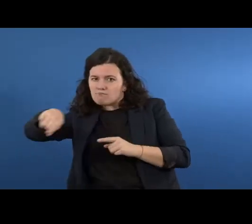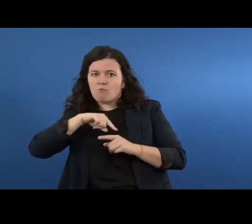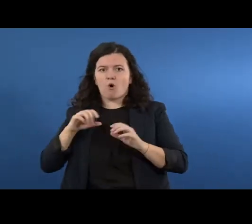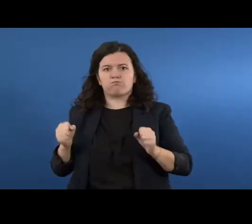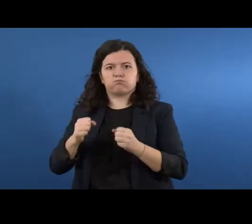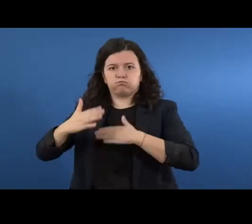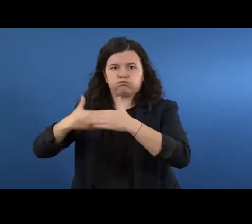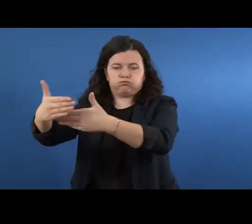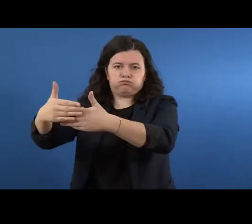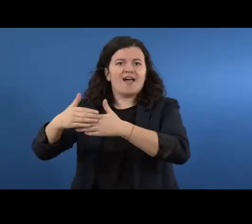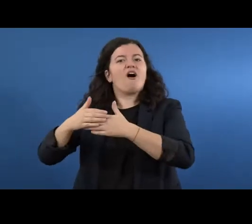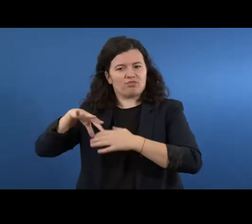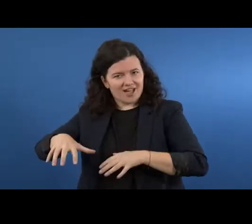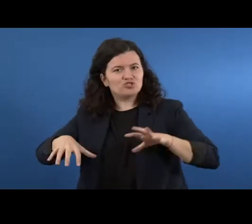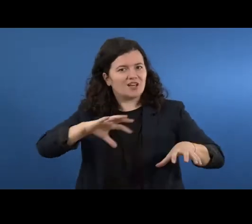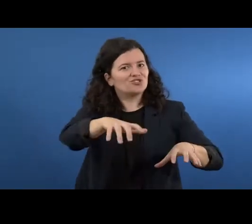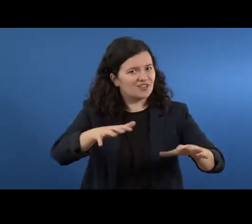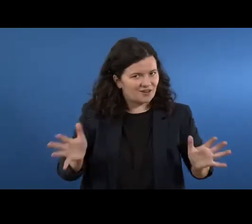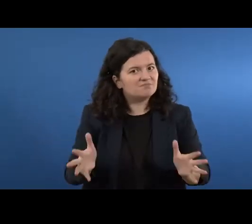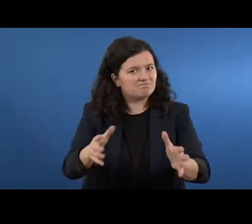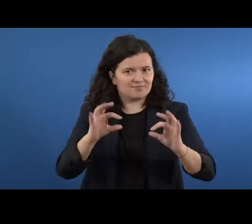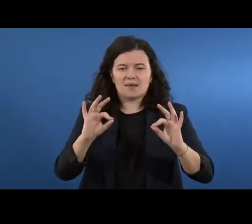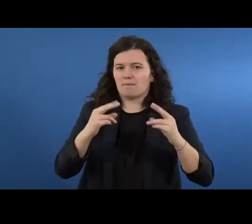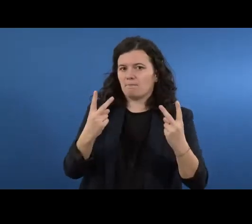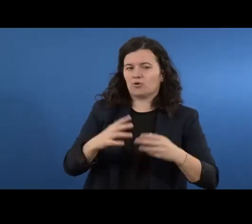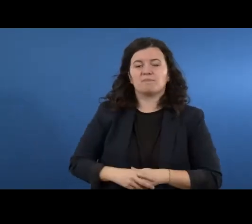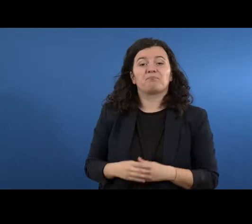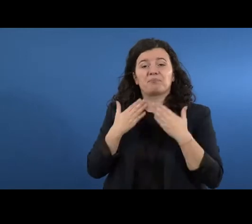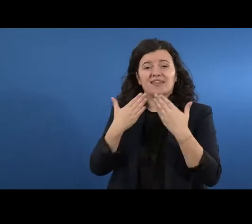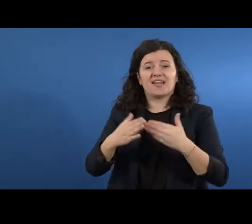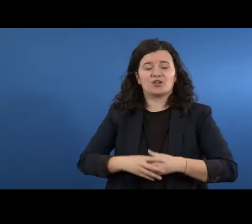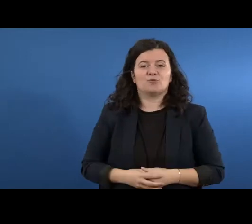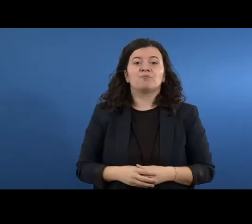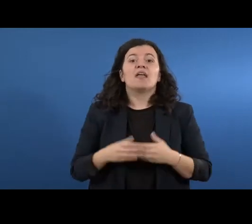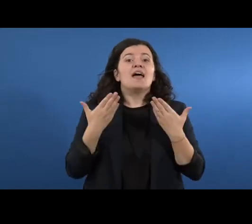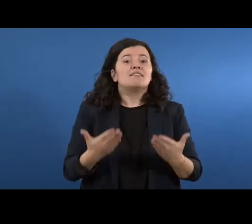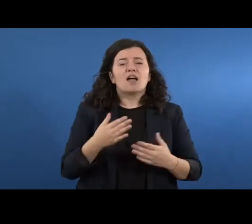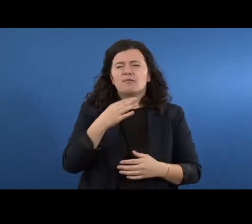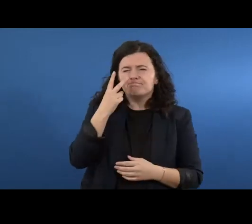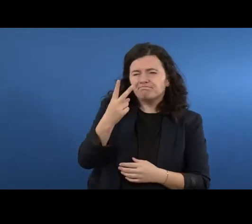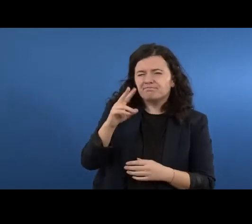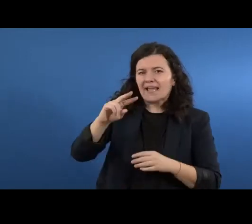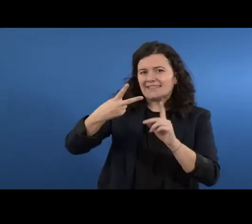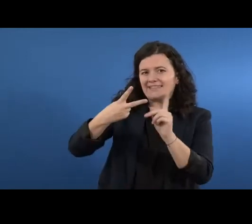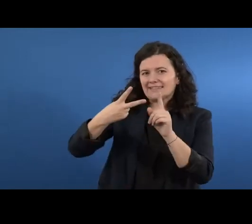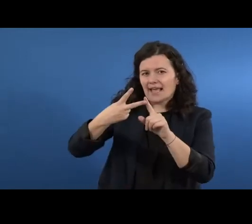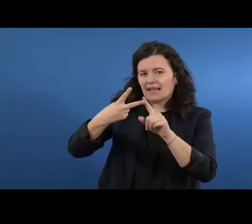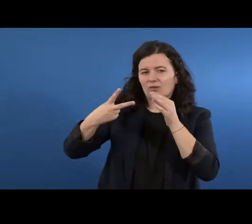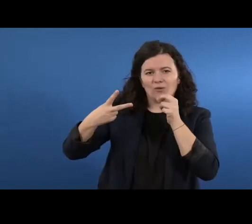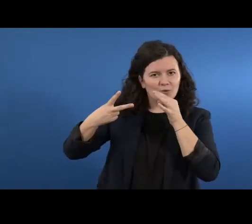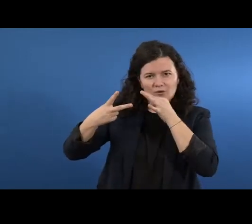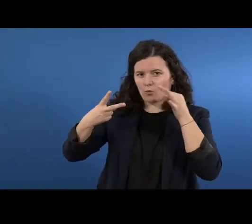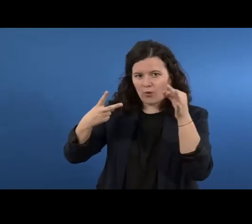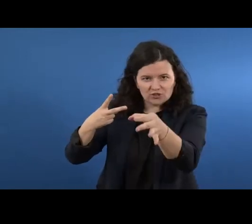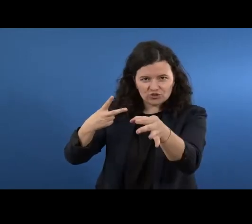Jim in a second, but before, I would like to ask the ITC colleagues to launch a second poll, which is